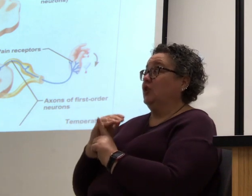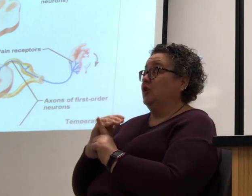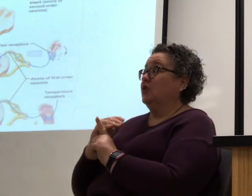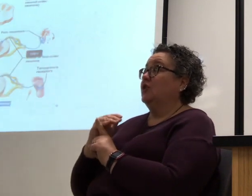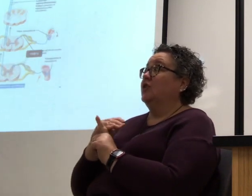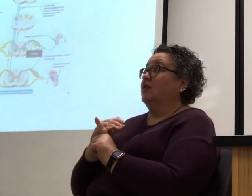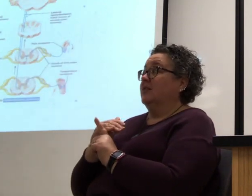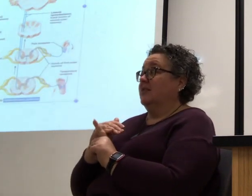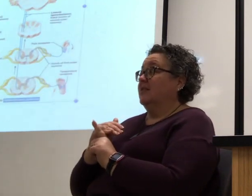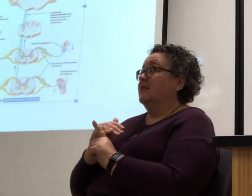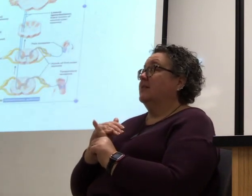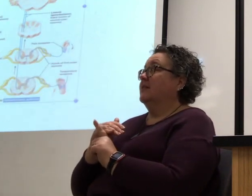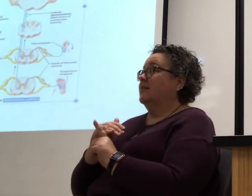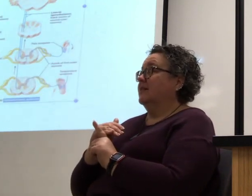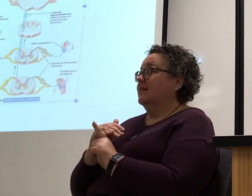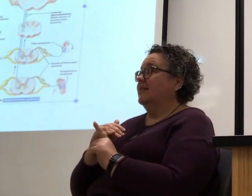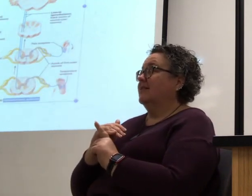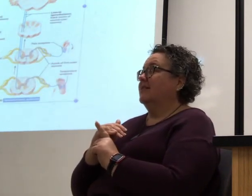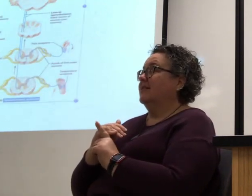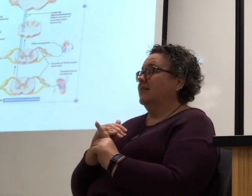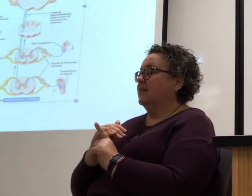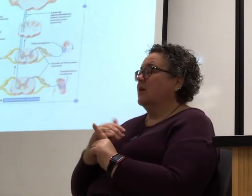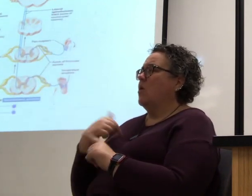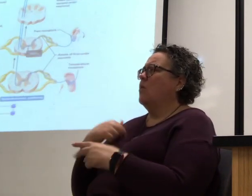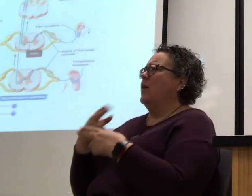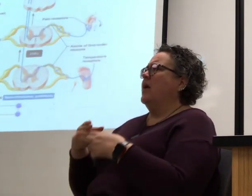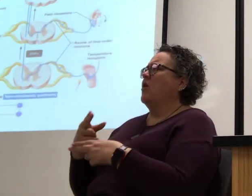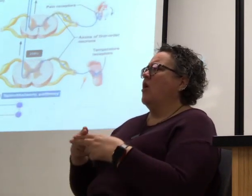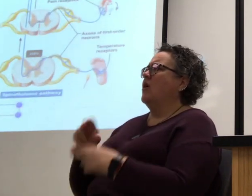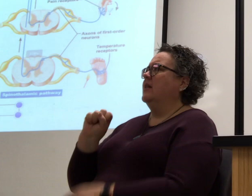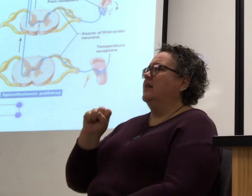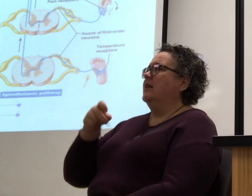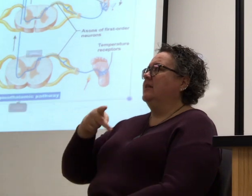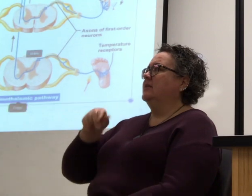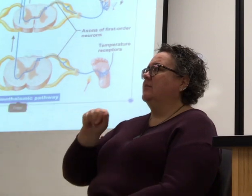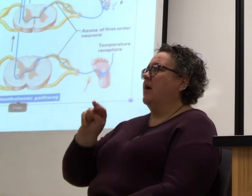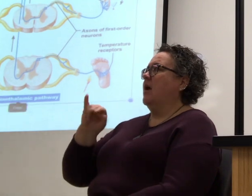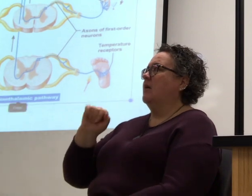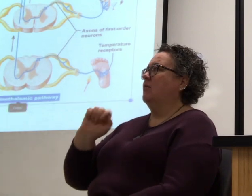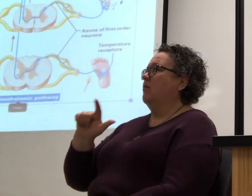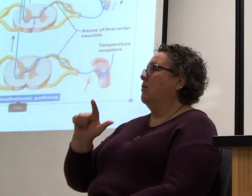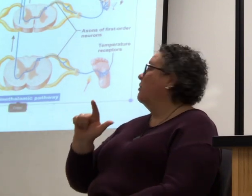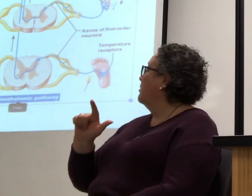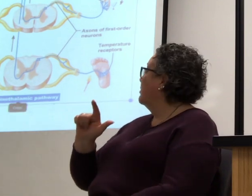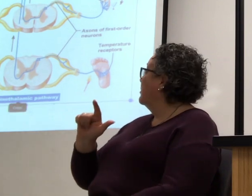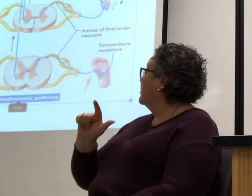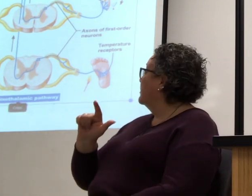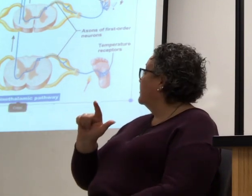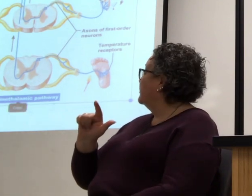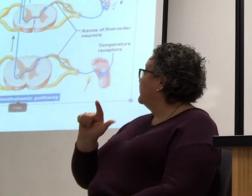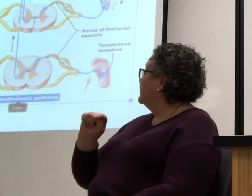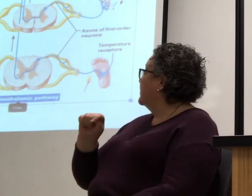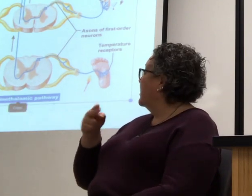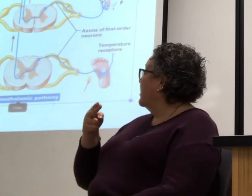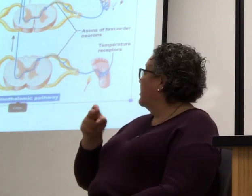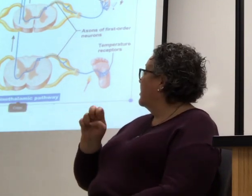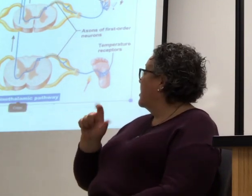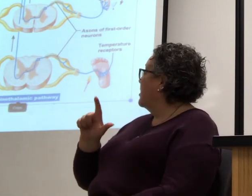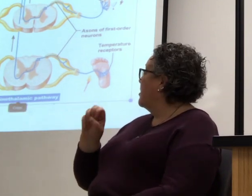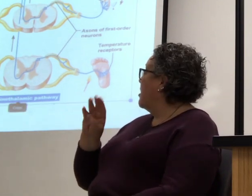Let's go back down there. We call it the spinal thalamic pathway. Let me get some